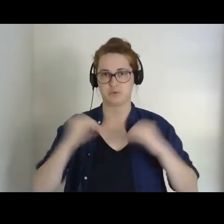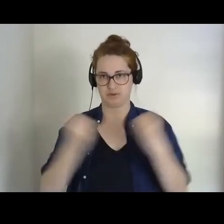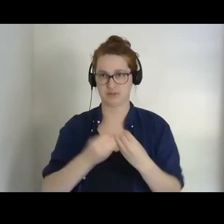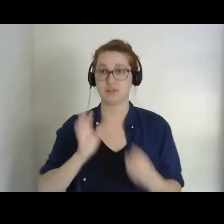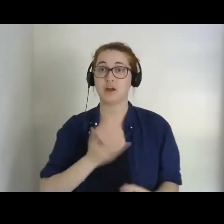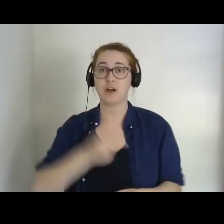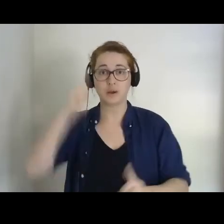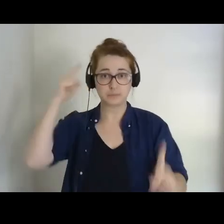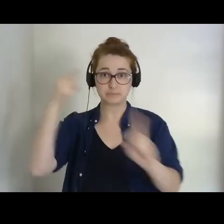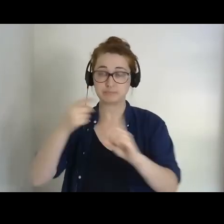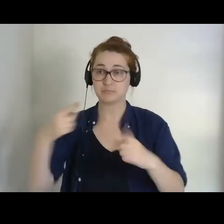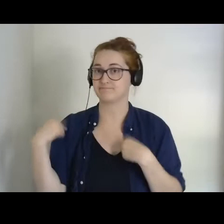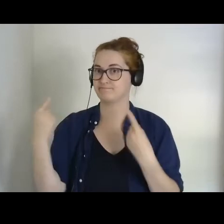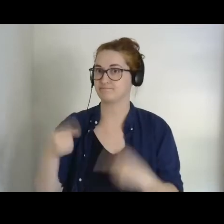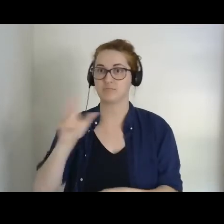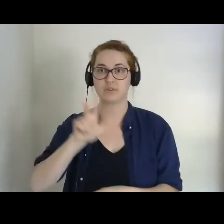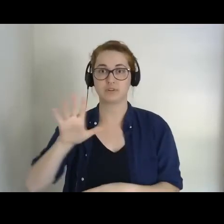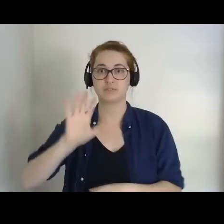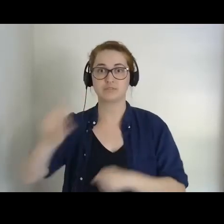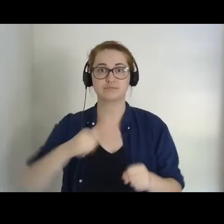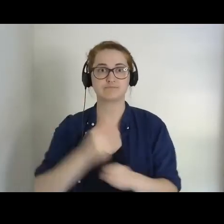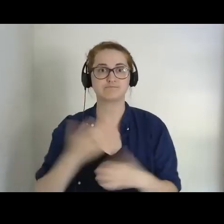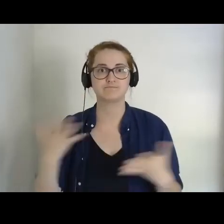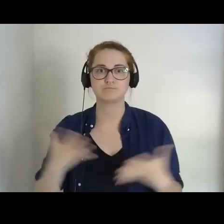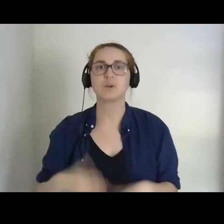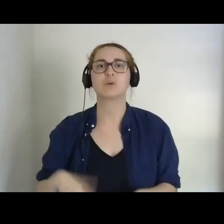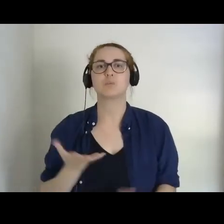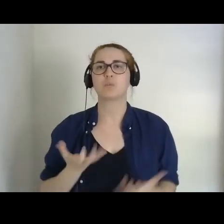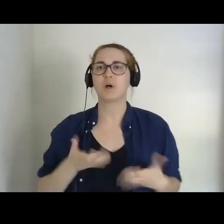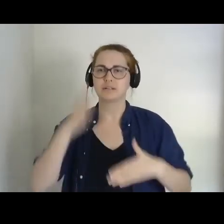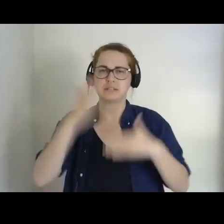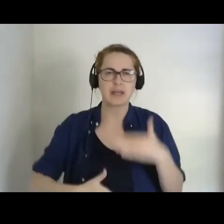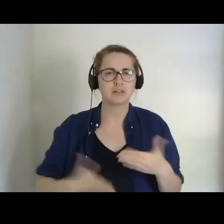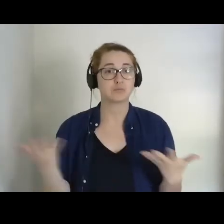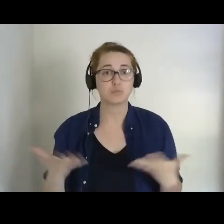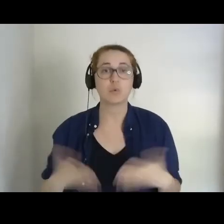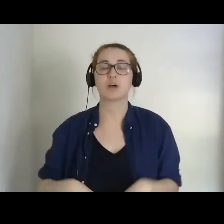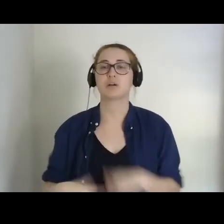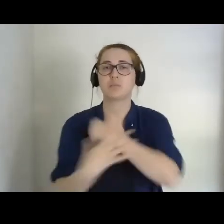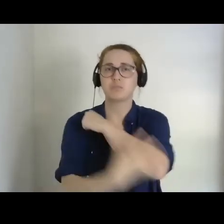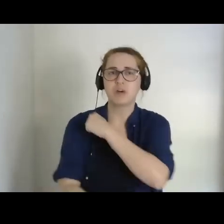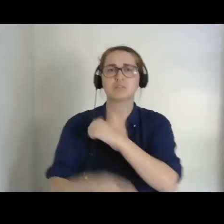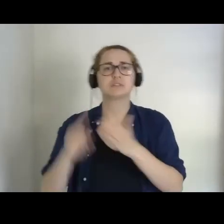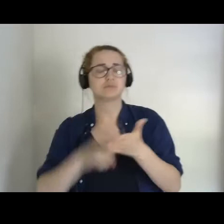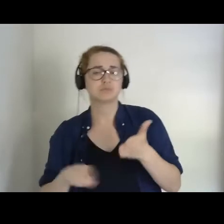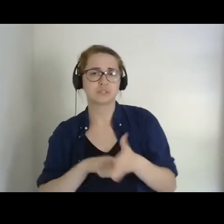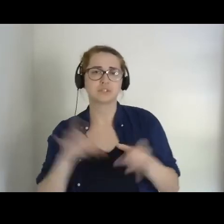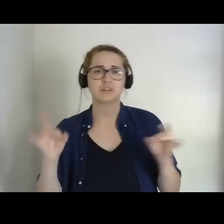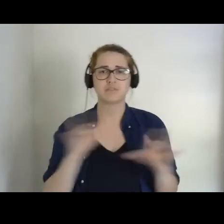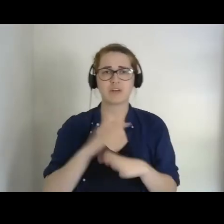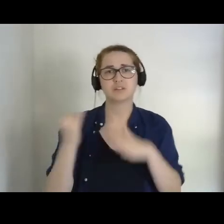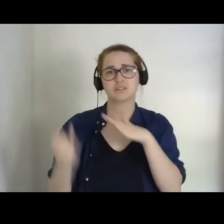discrimination, violence, and isolation experienced by women living with disabilities and deaf women through leadership, partnership, and